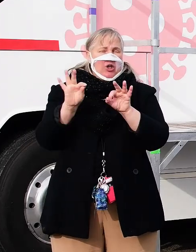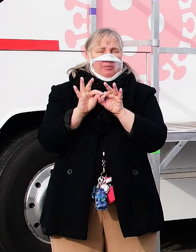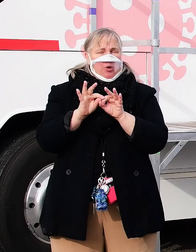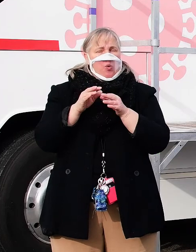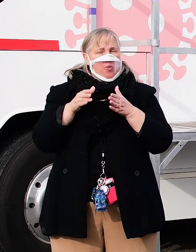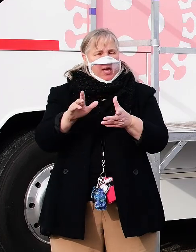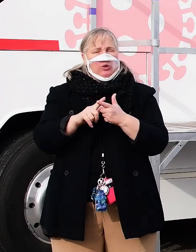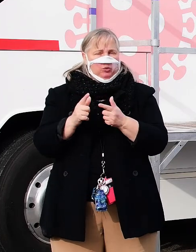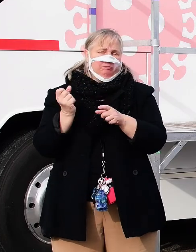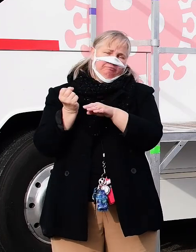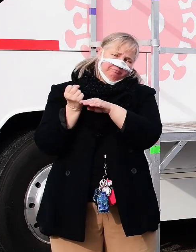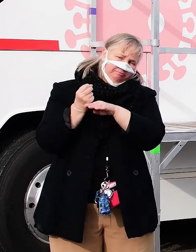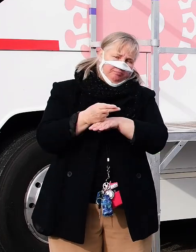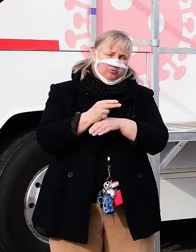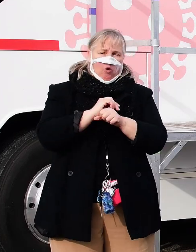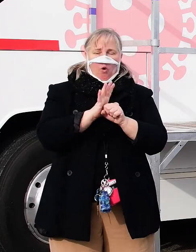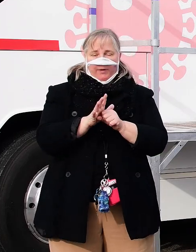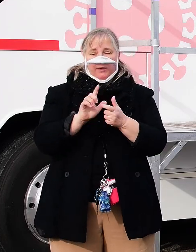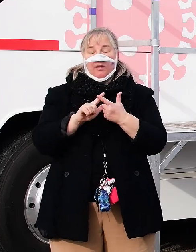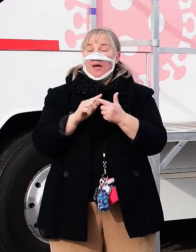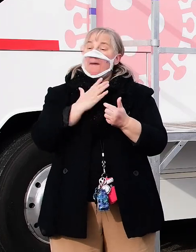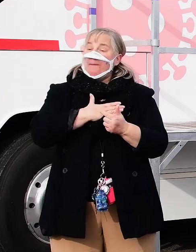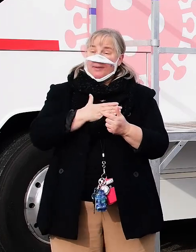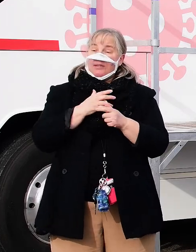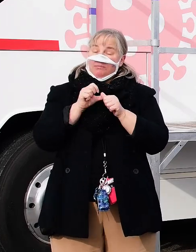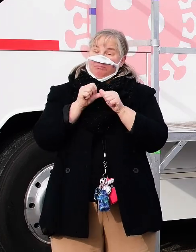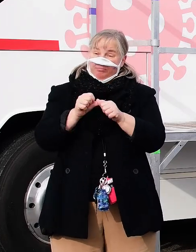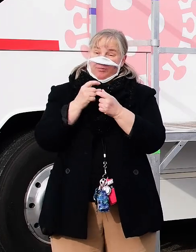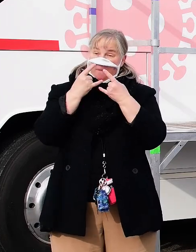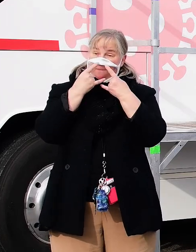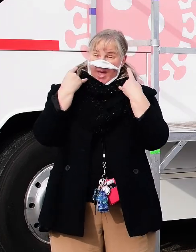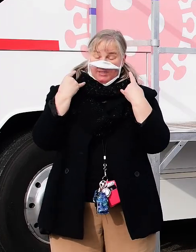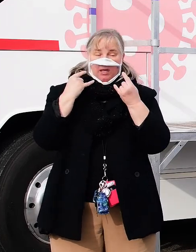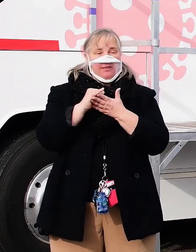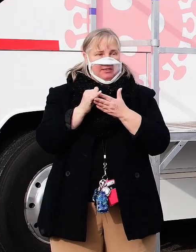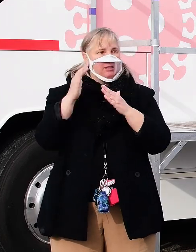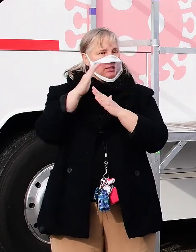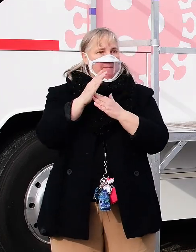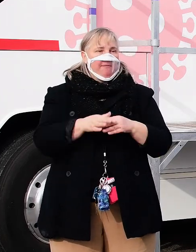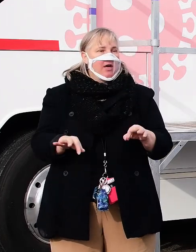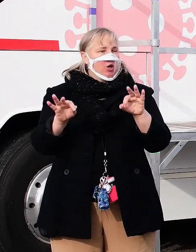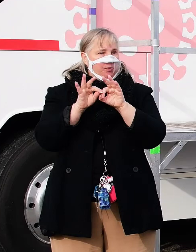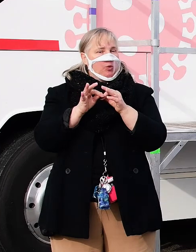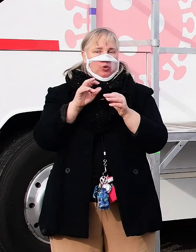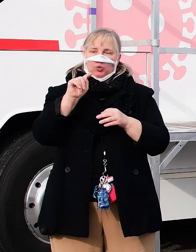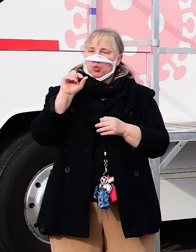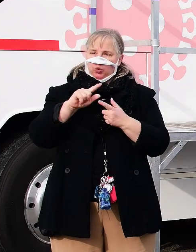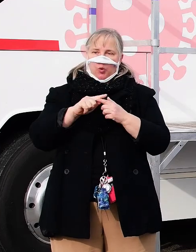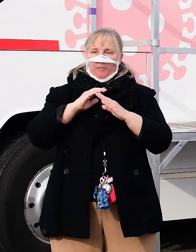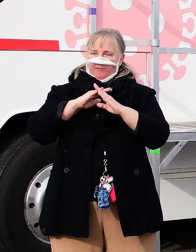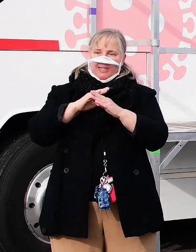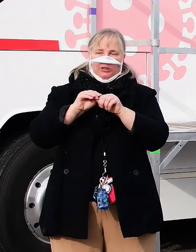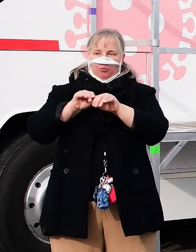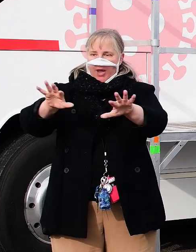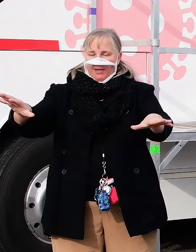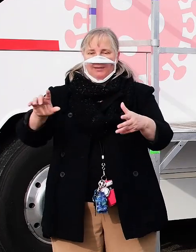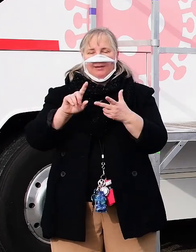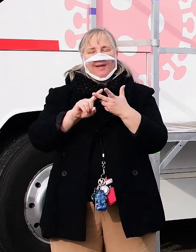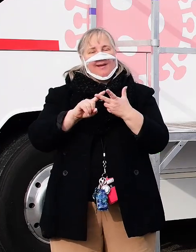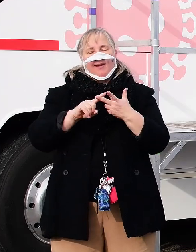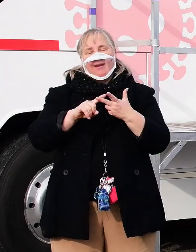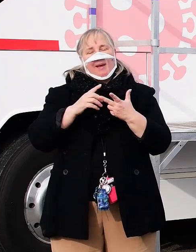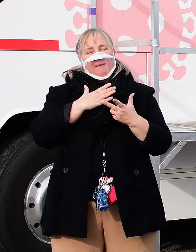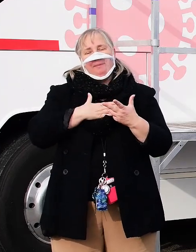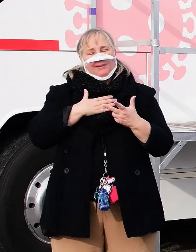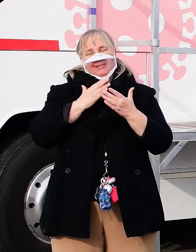COVID. Please wear your mask. That's our most valuable tool to prevent spread. And please wear a smile. We